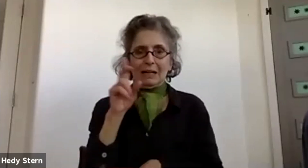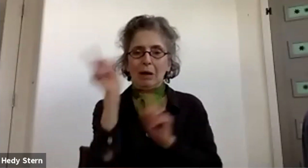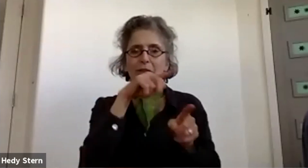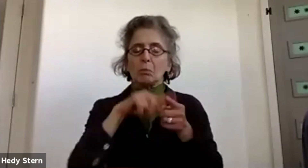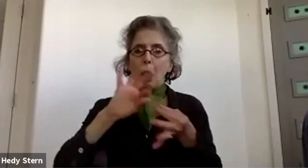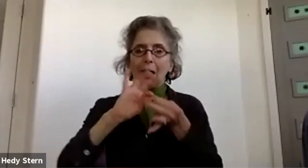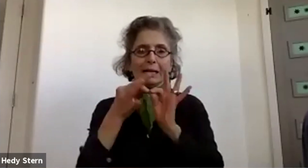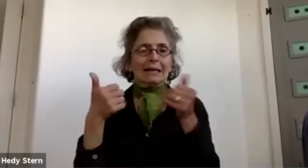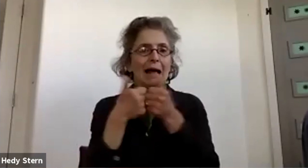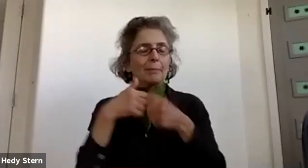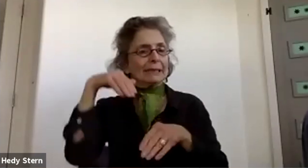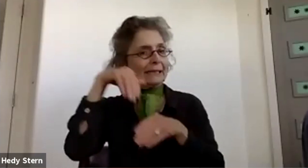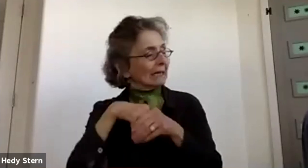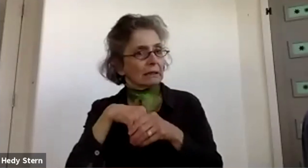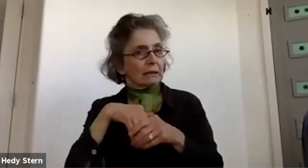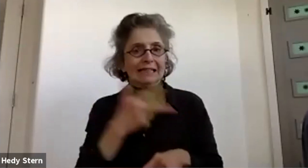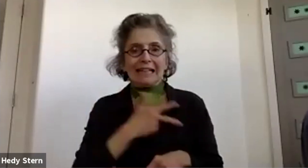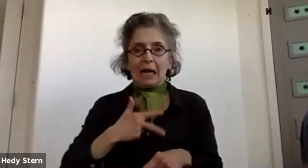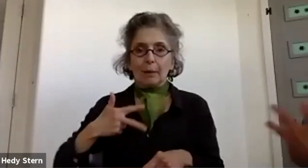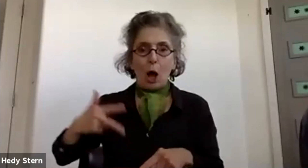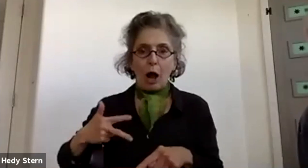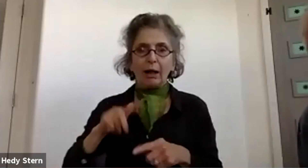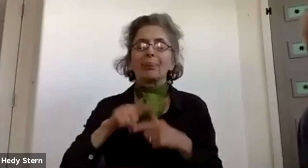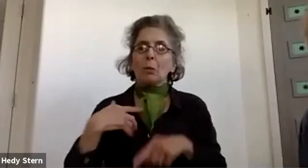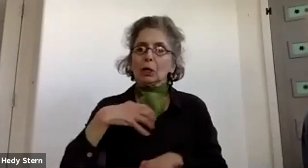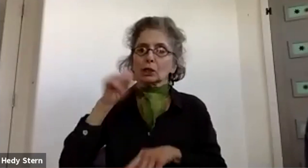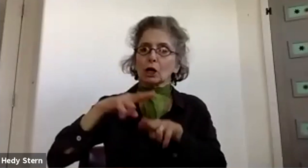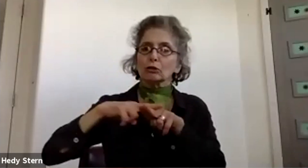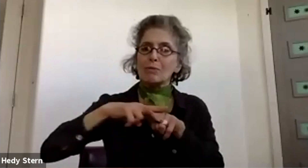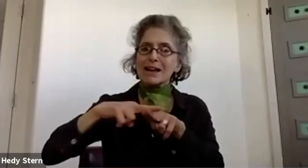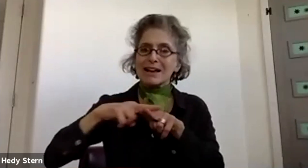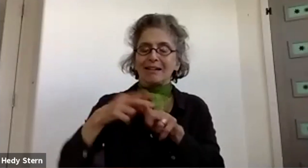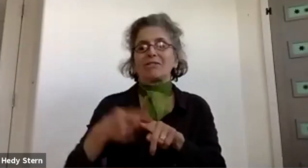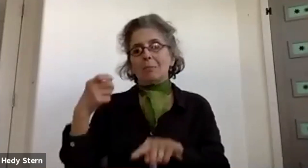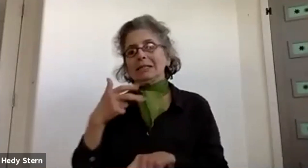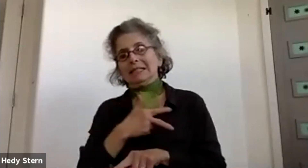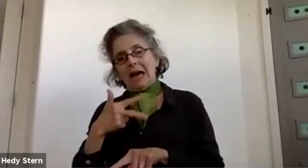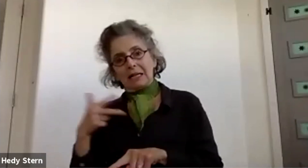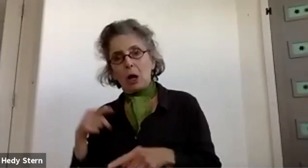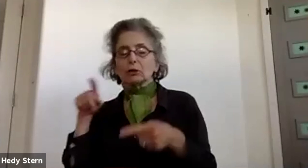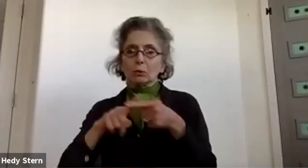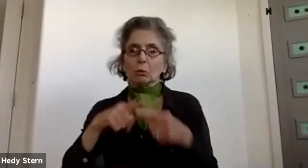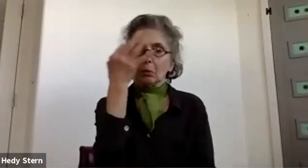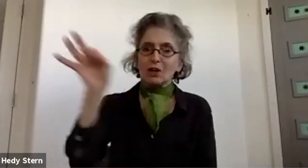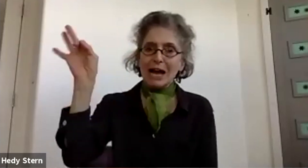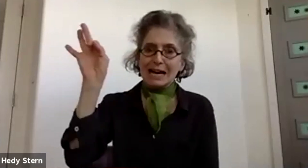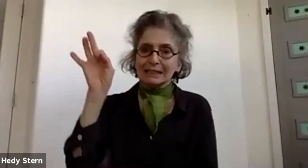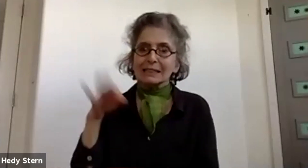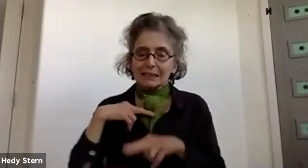in fact, we did go to the Olympic Games in Denmark, and we took a train from Denmark to